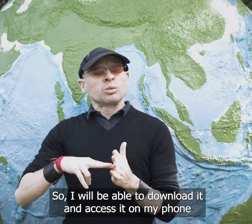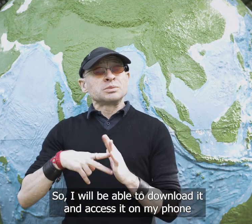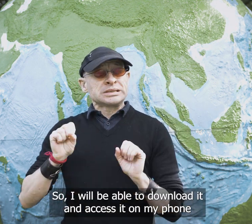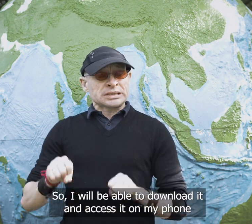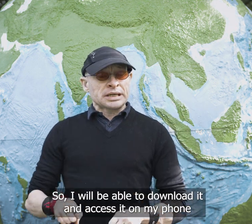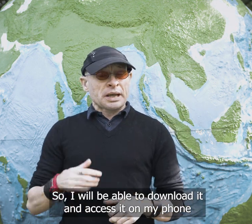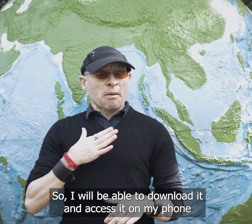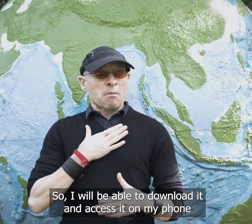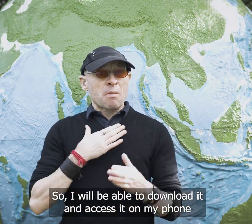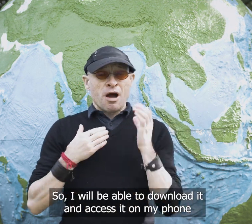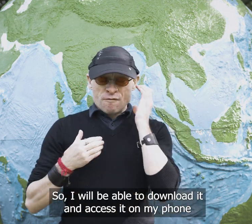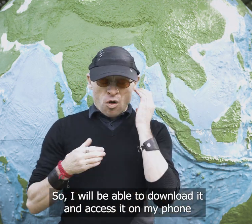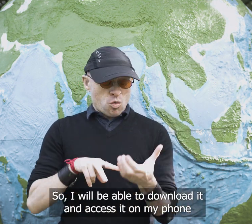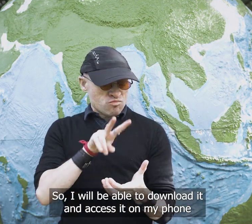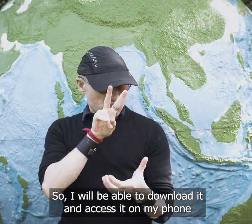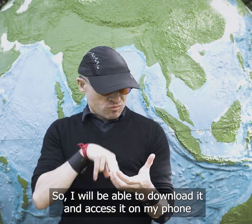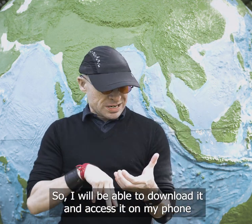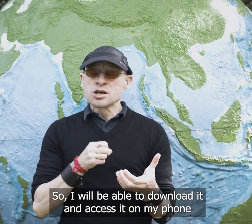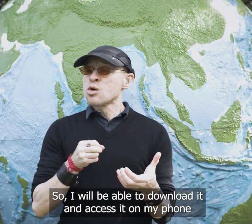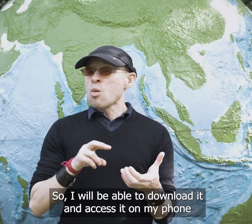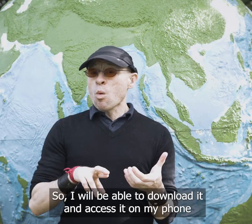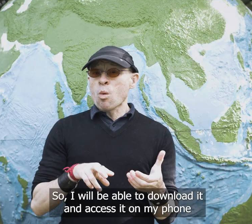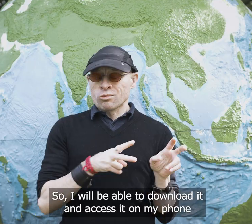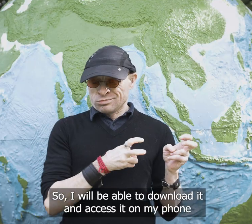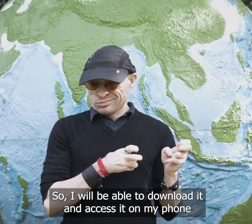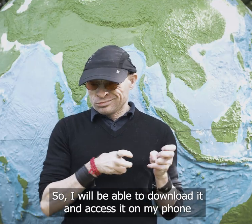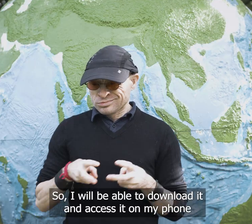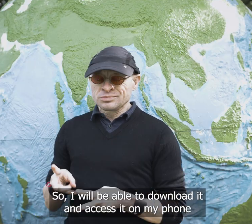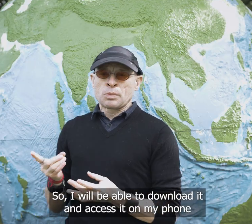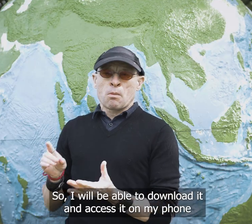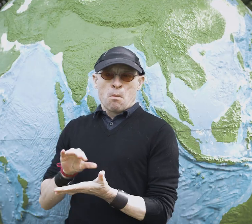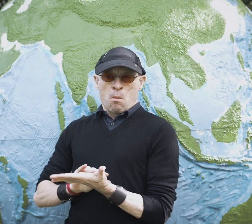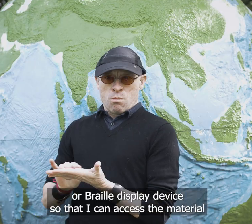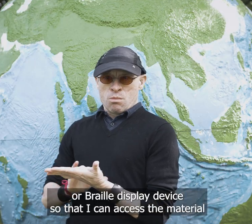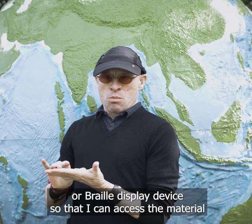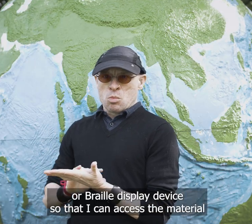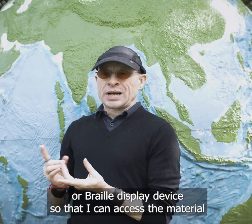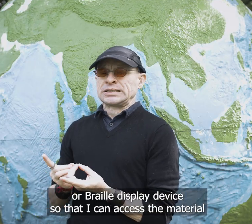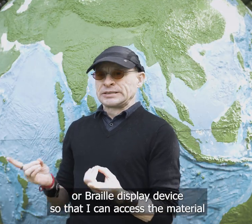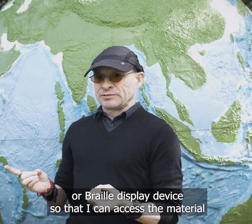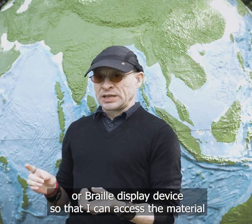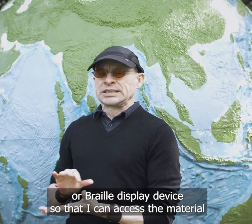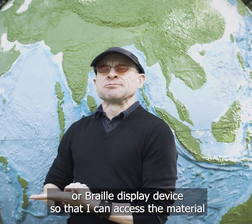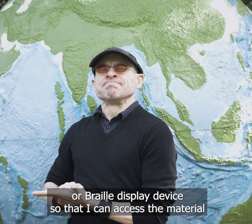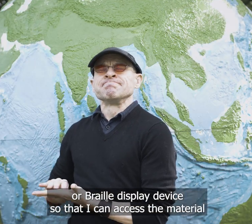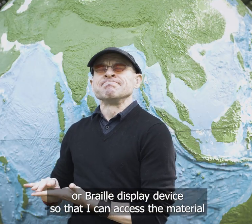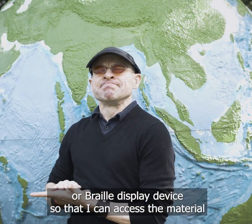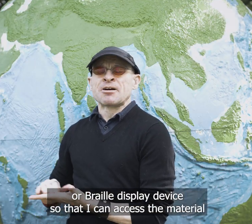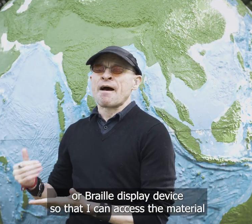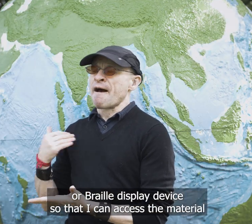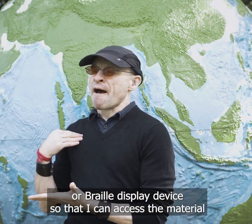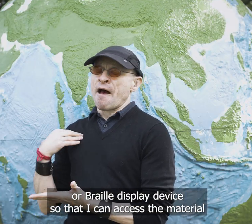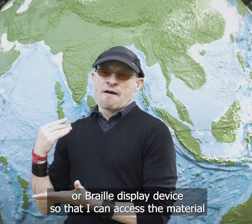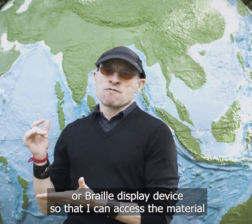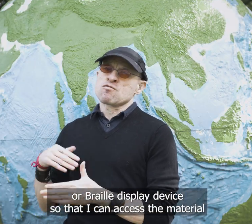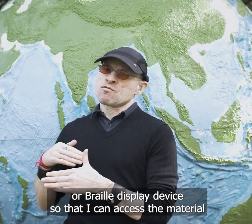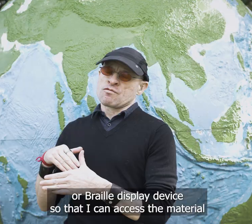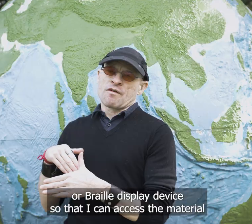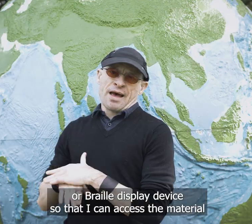So, I will be able to download it and access it on my phone or braille display device so that I can access the